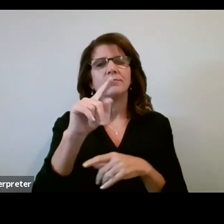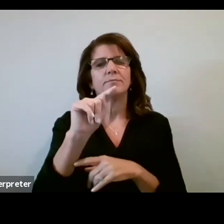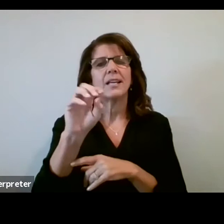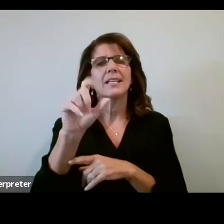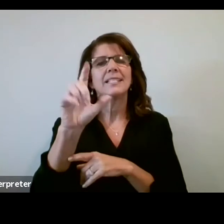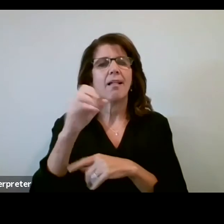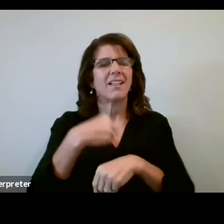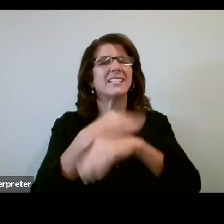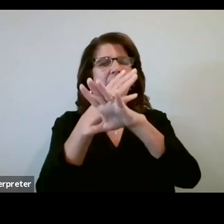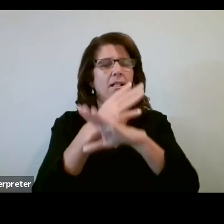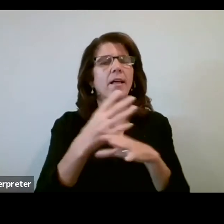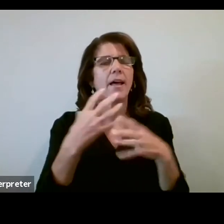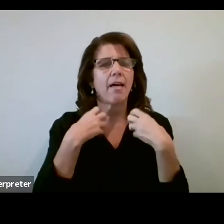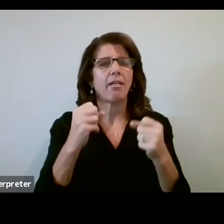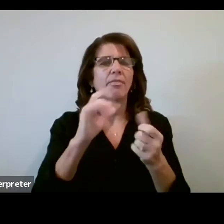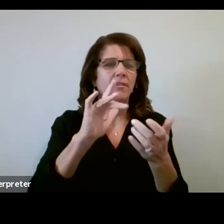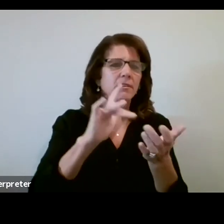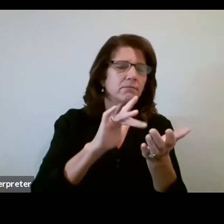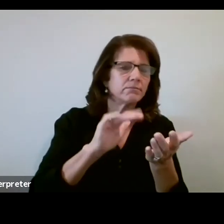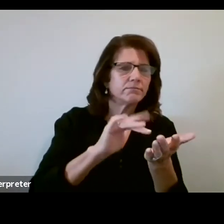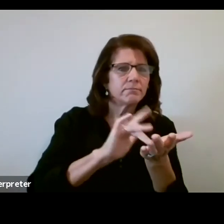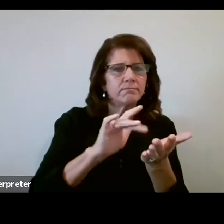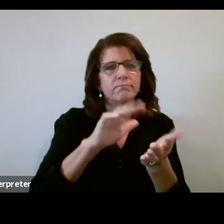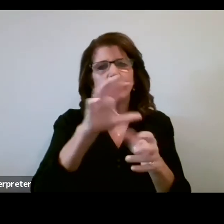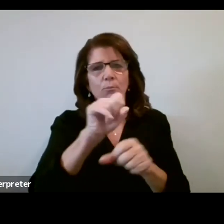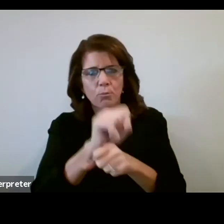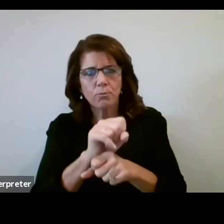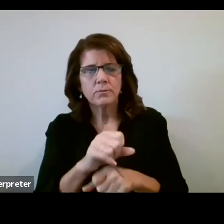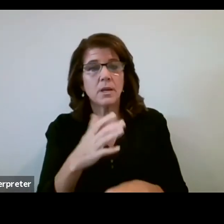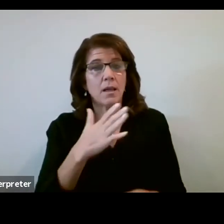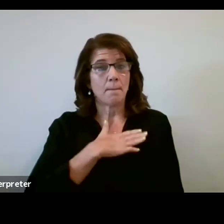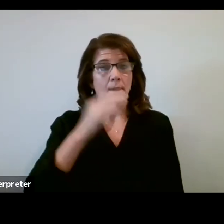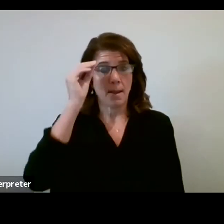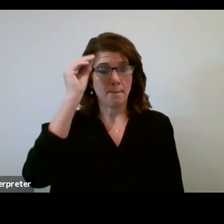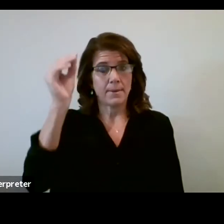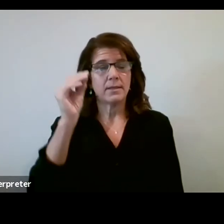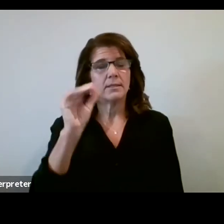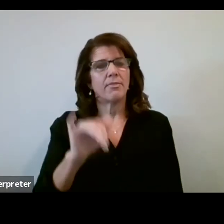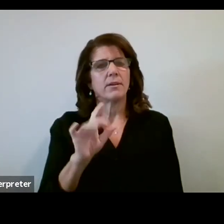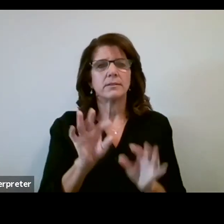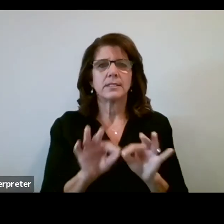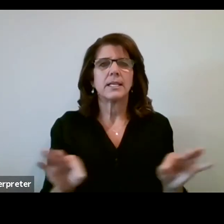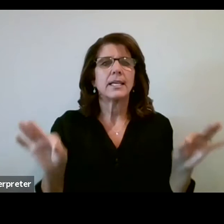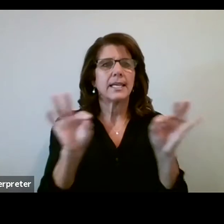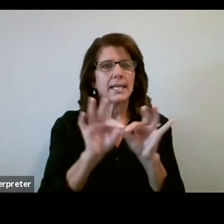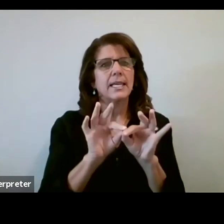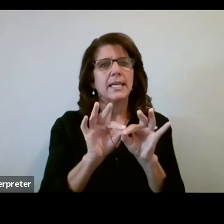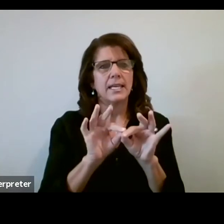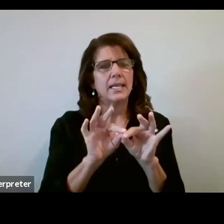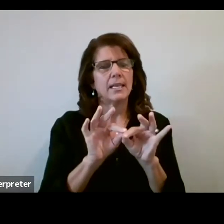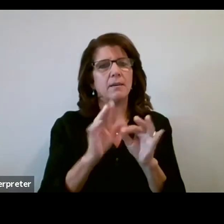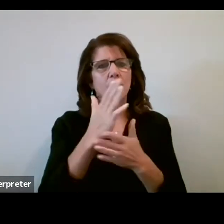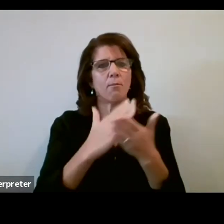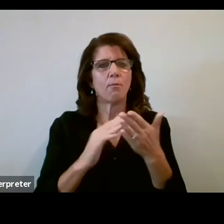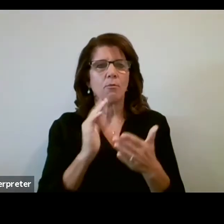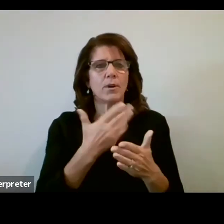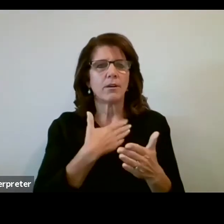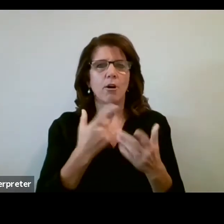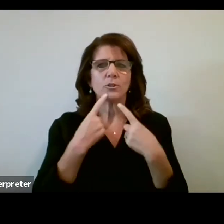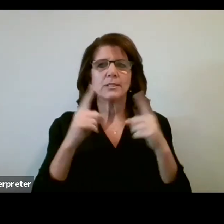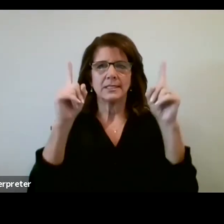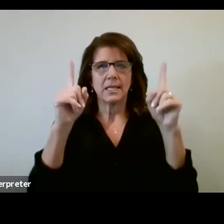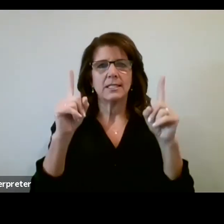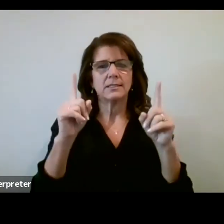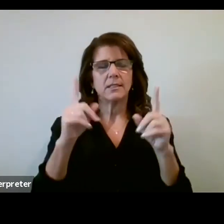was sort of, in my opinion, a key element in our success